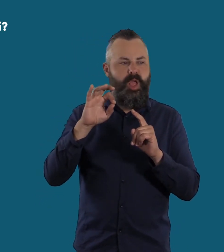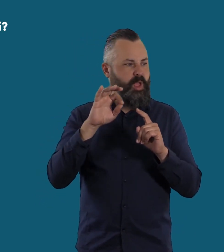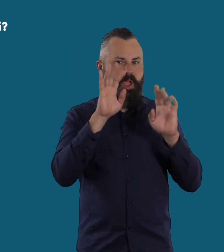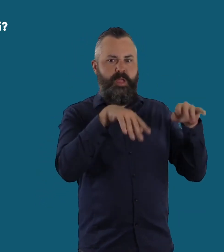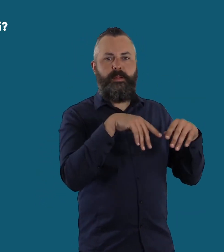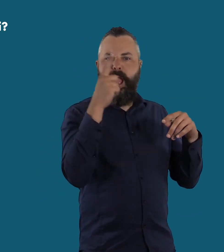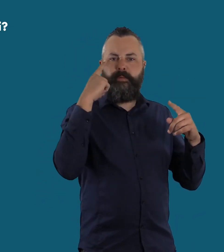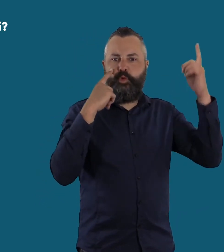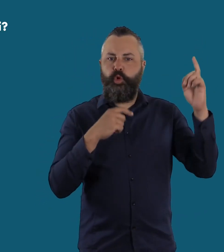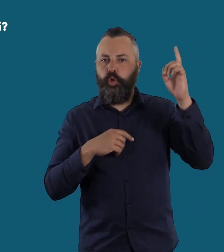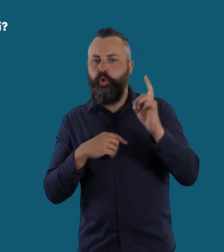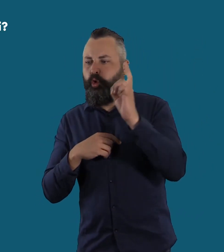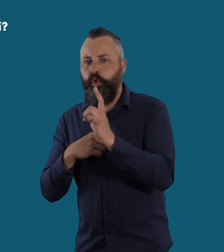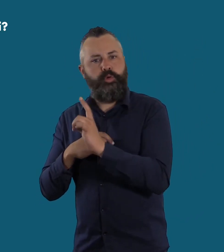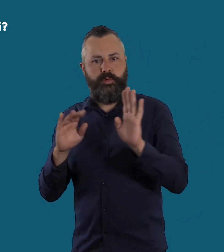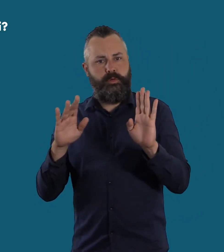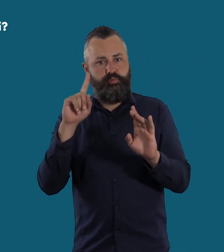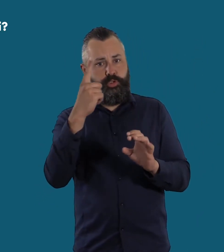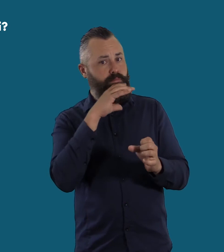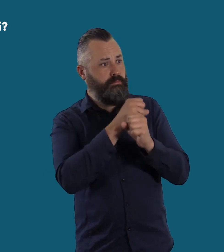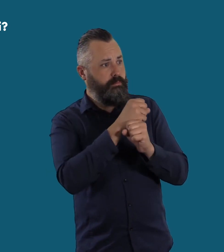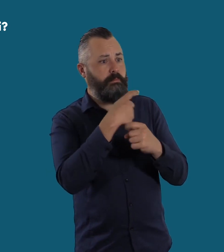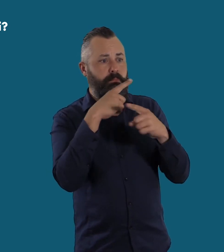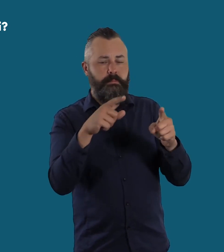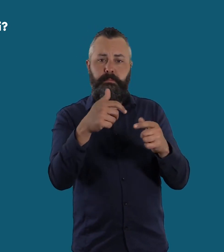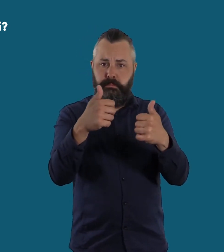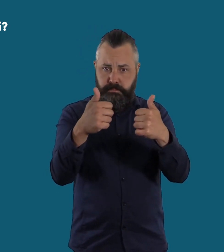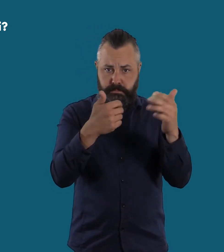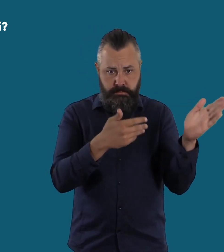and do not leave the evacuation zones until authorities have given the all clear.